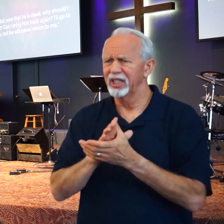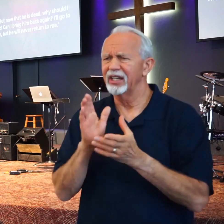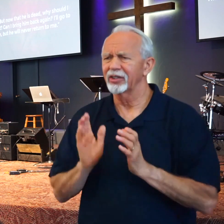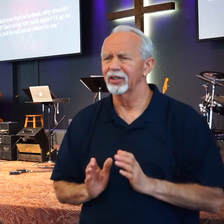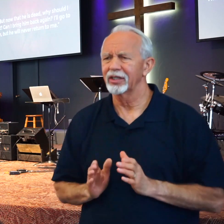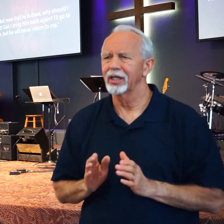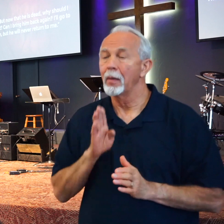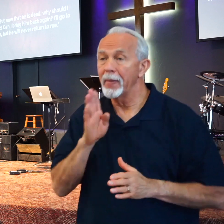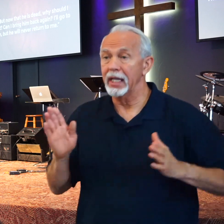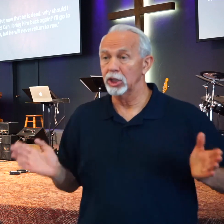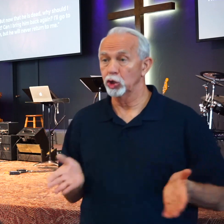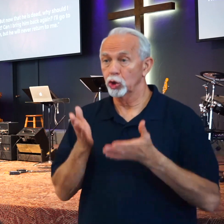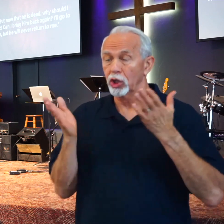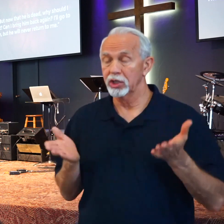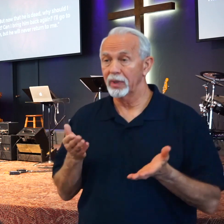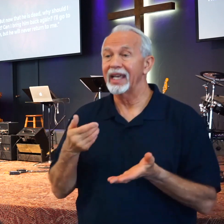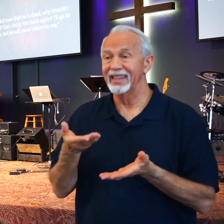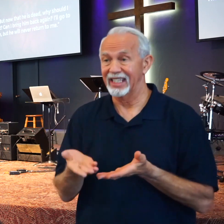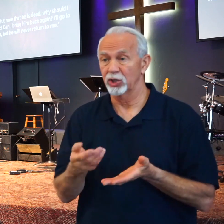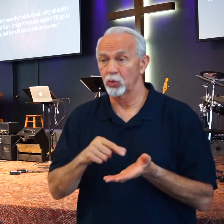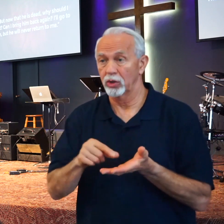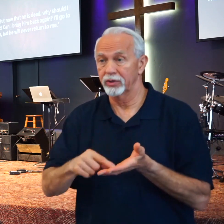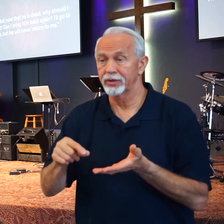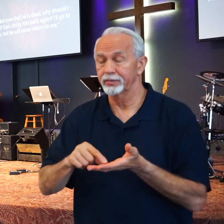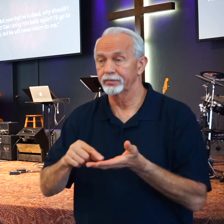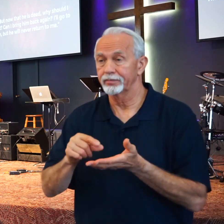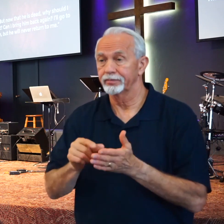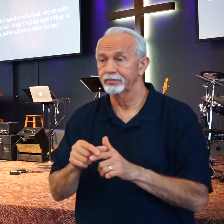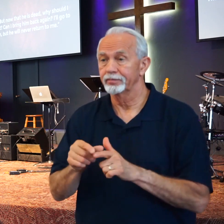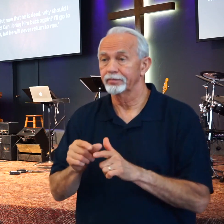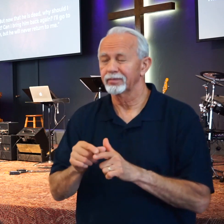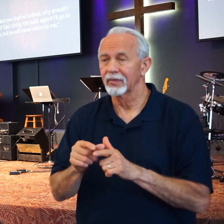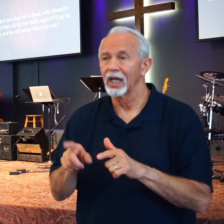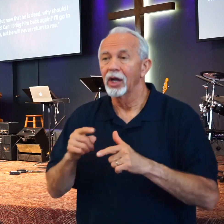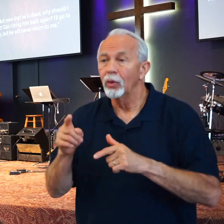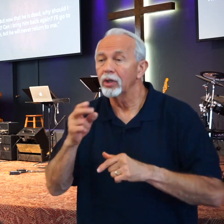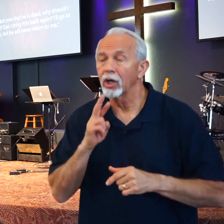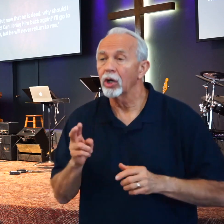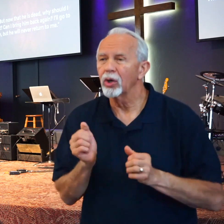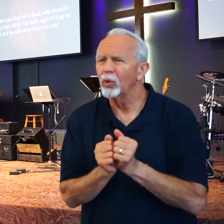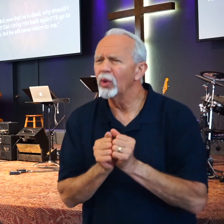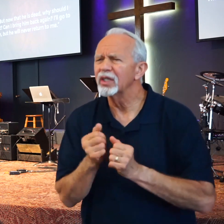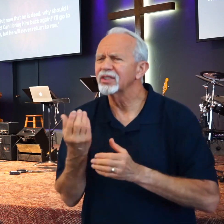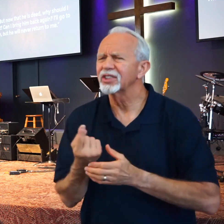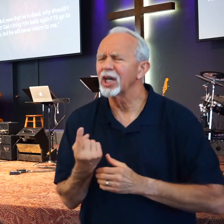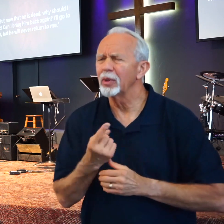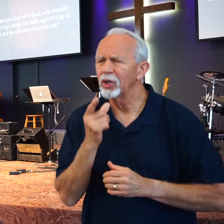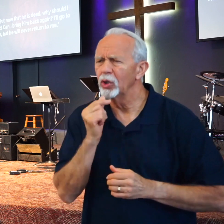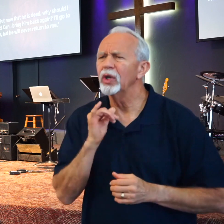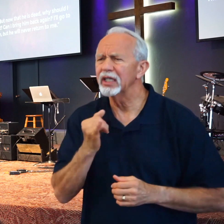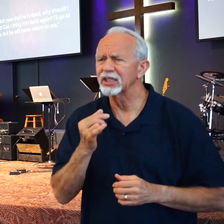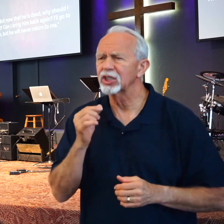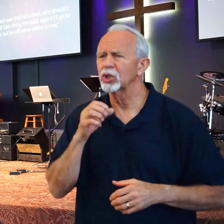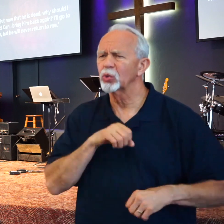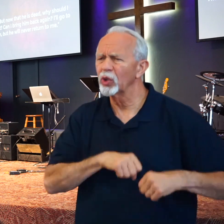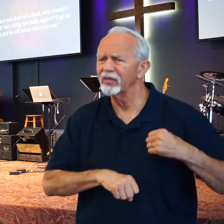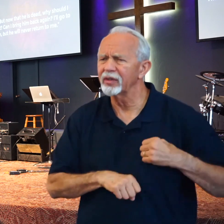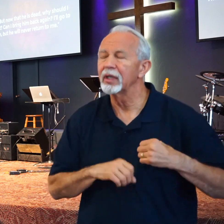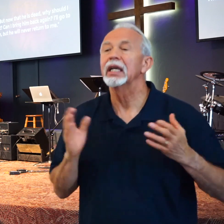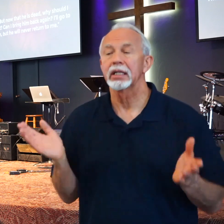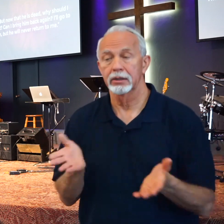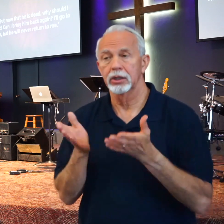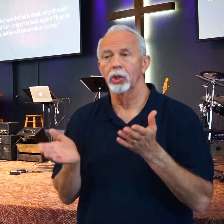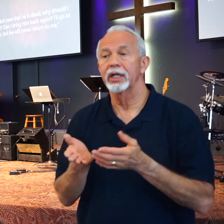be encouraged by these words. And when you are with someone who is grieving, encourage